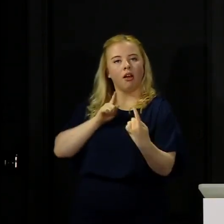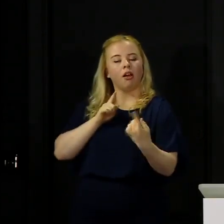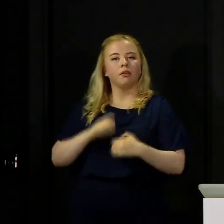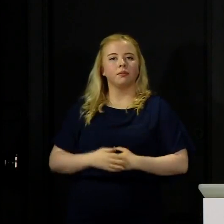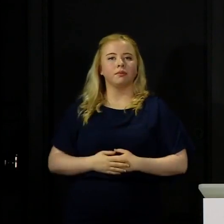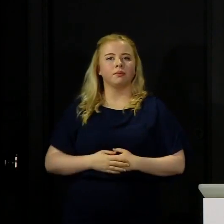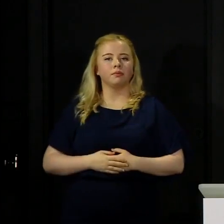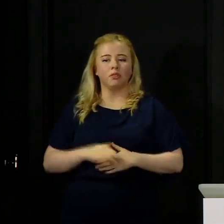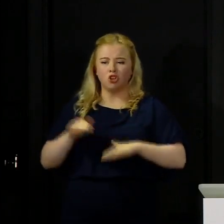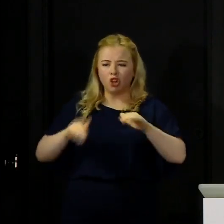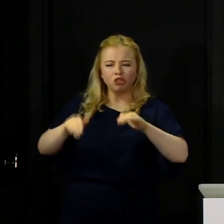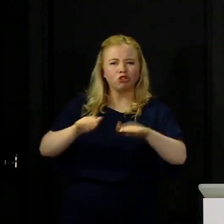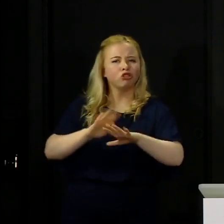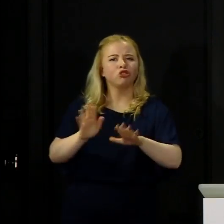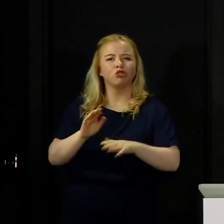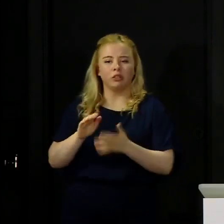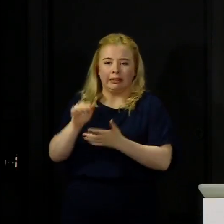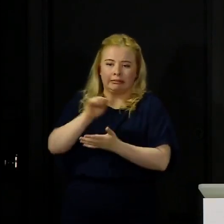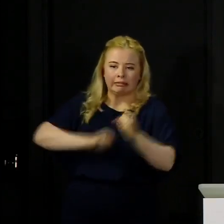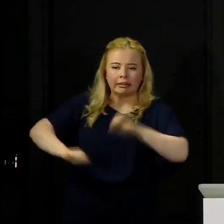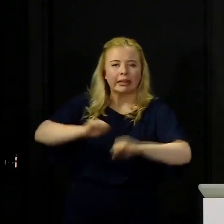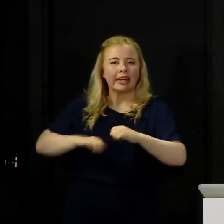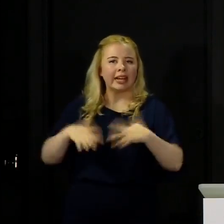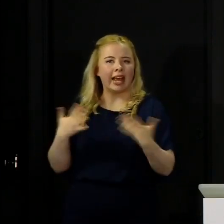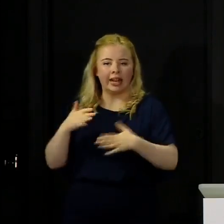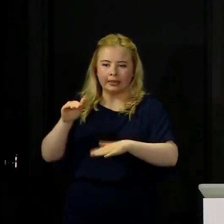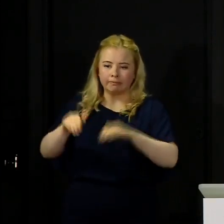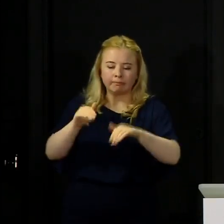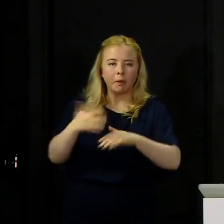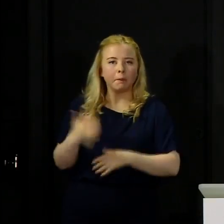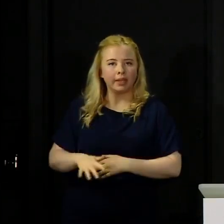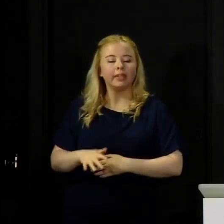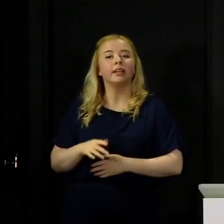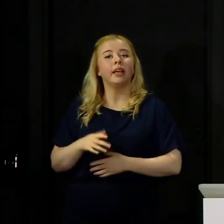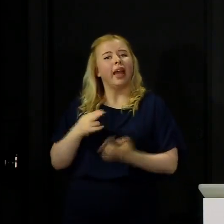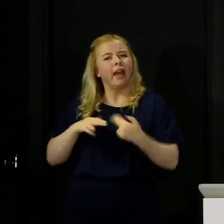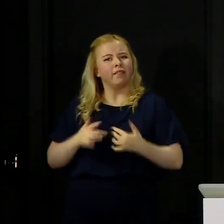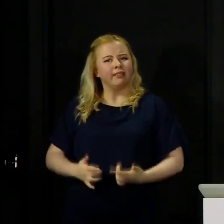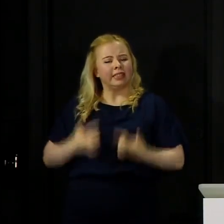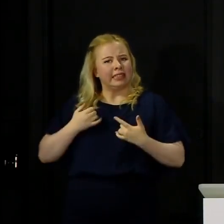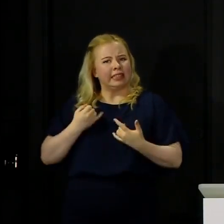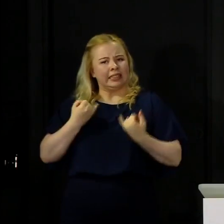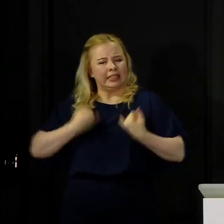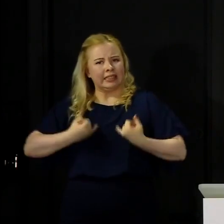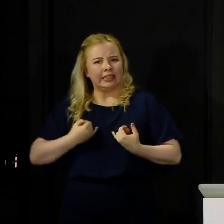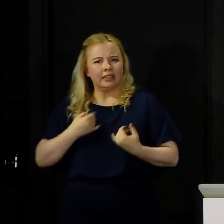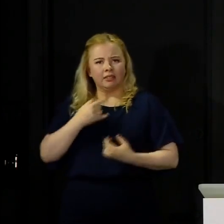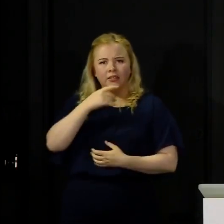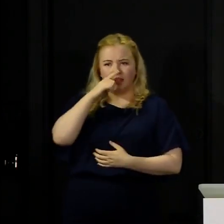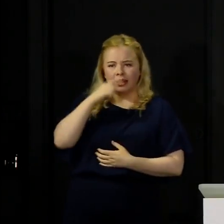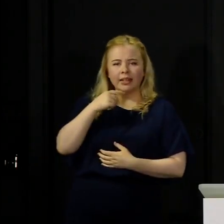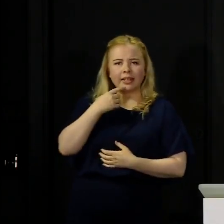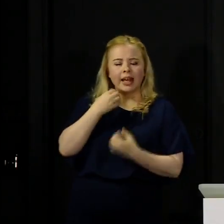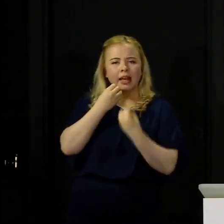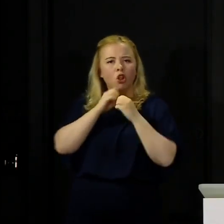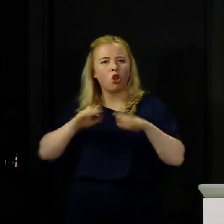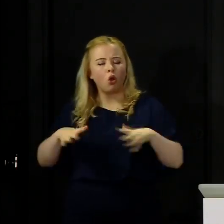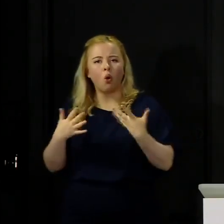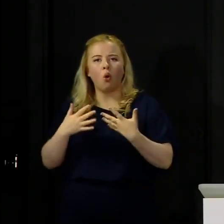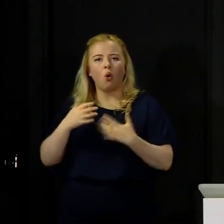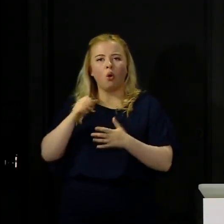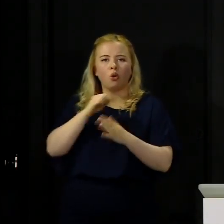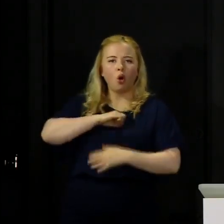Avoid touching hard surfaces, clean any that you do touch, and if you have symptoms, get a test immediately and